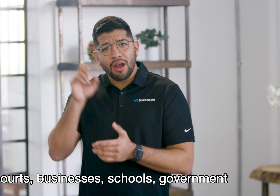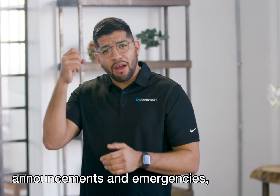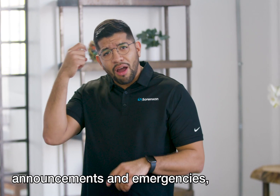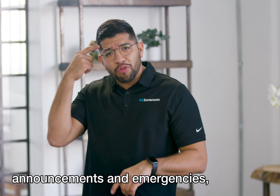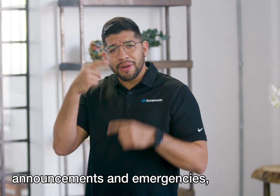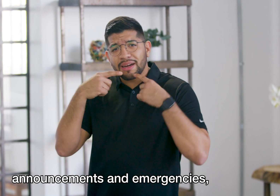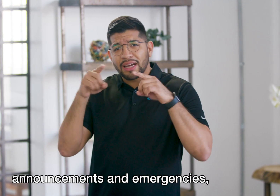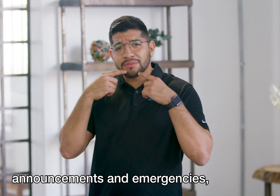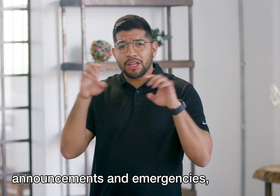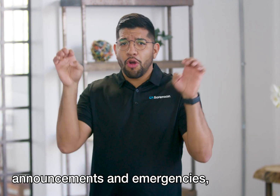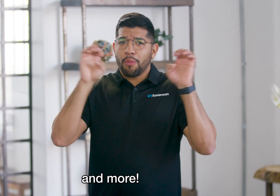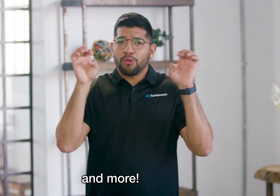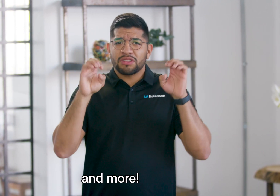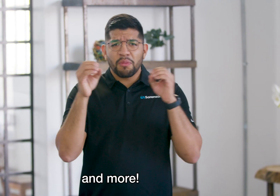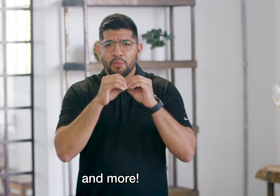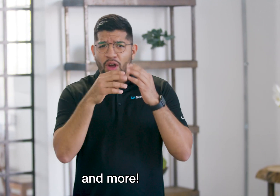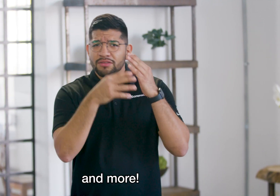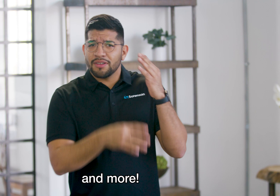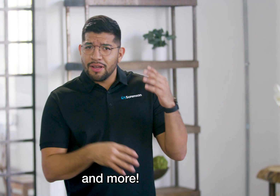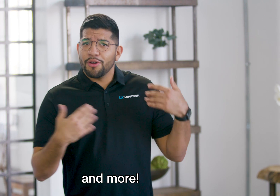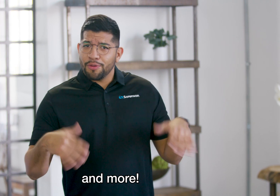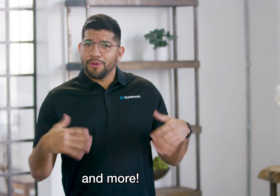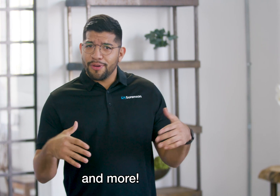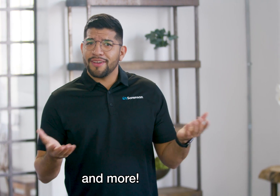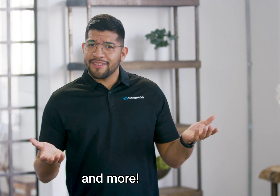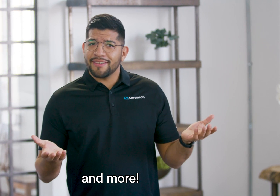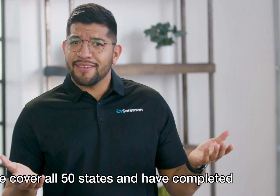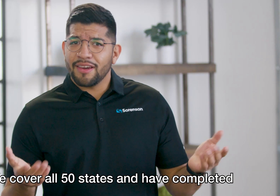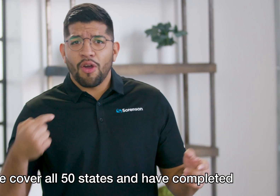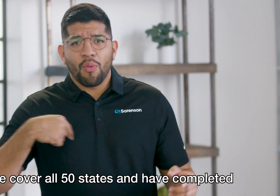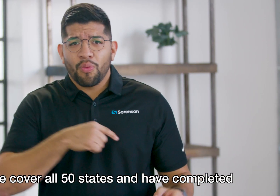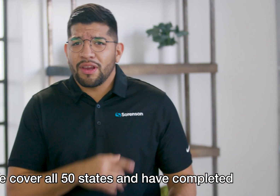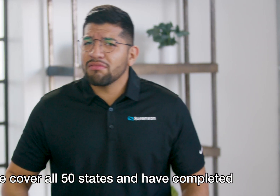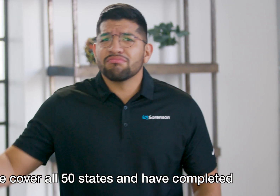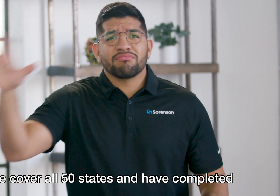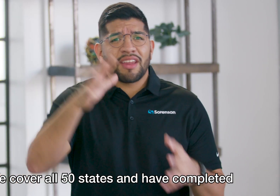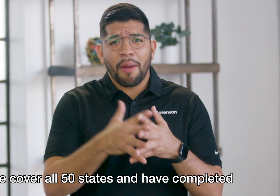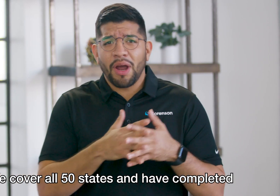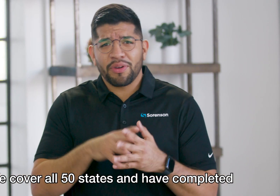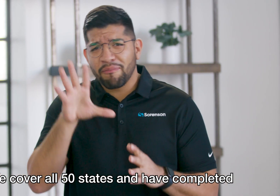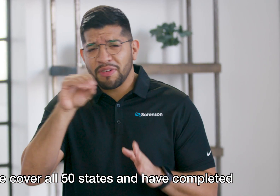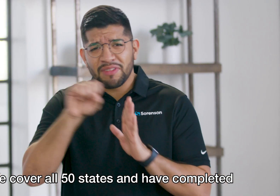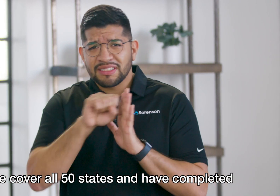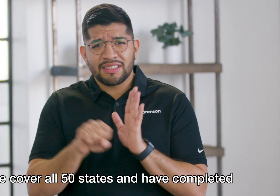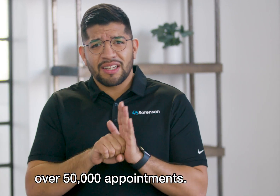schools, government announcements, emergencies, and more. We cover all 50 states and have completed